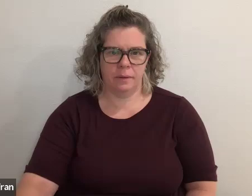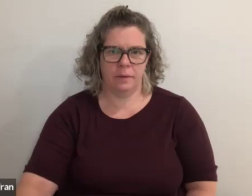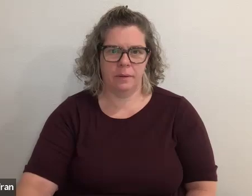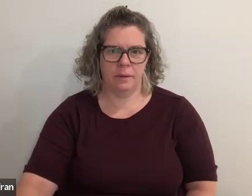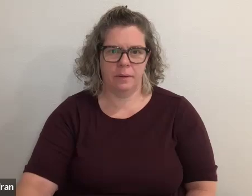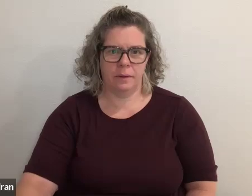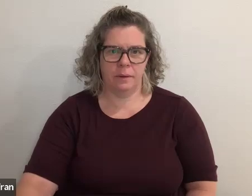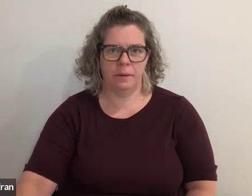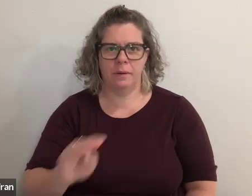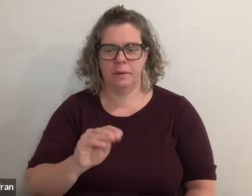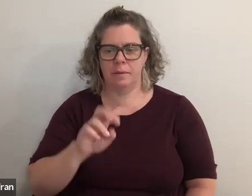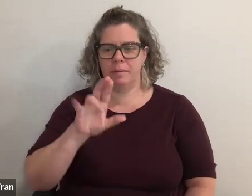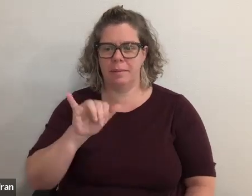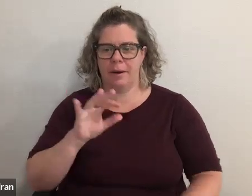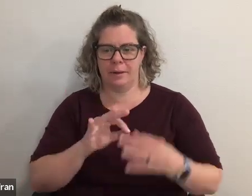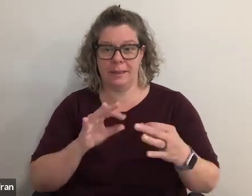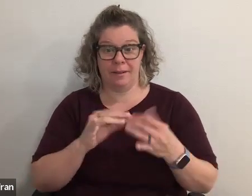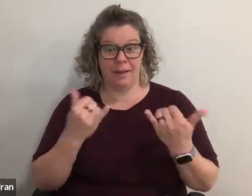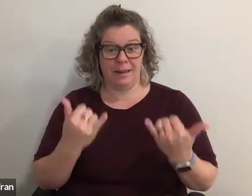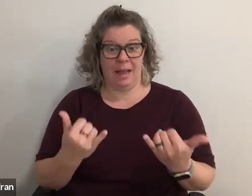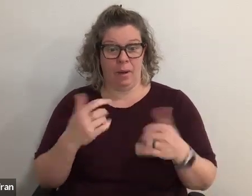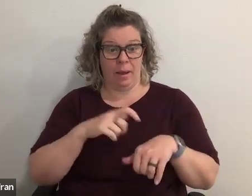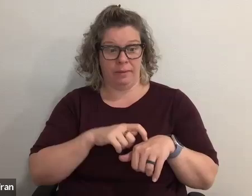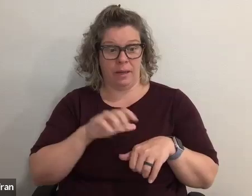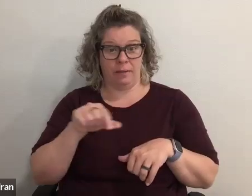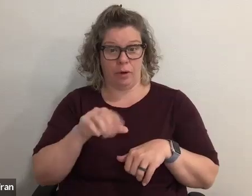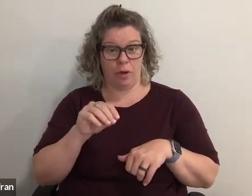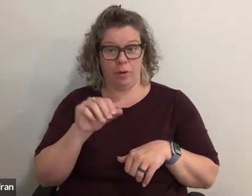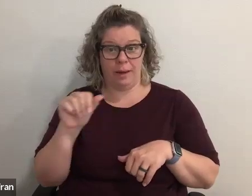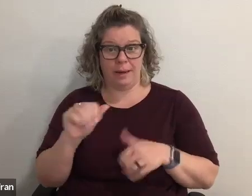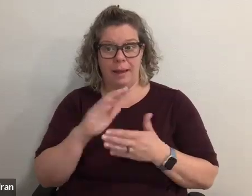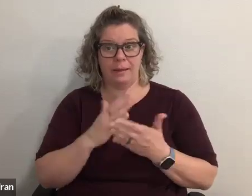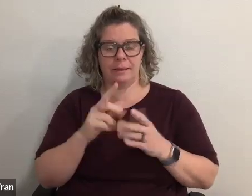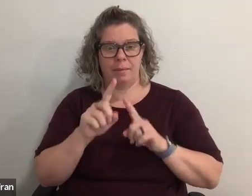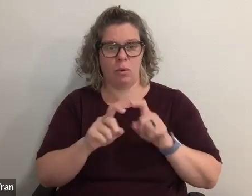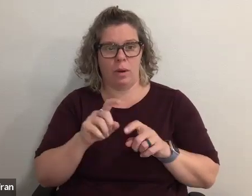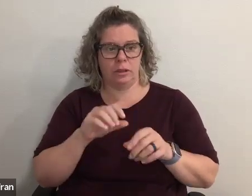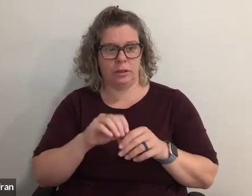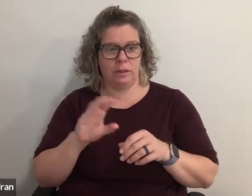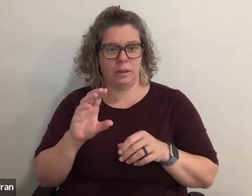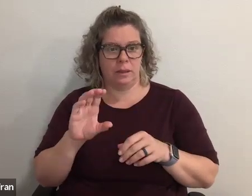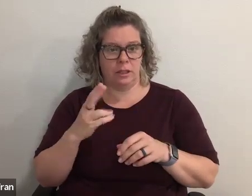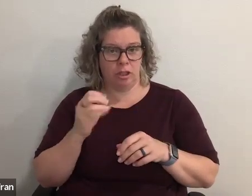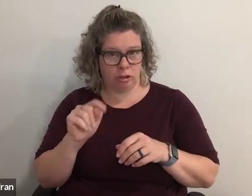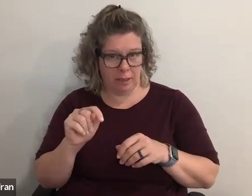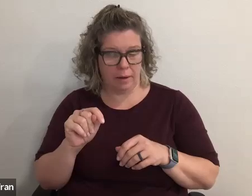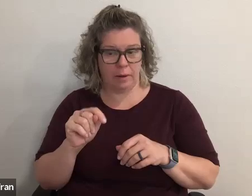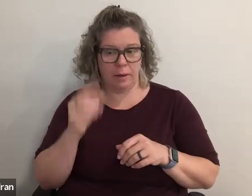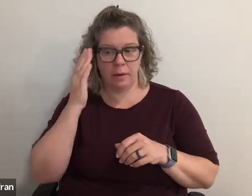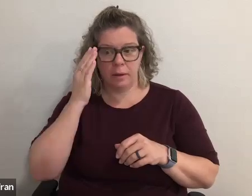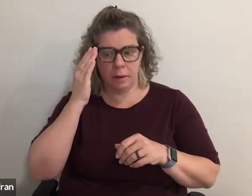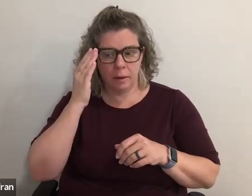So now we have time for question and answer, and we do have some questions in the chat,